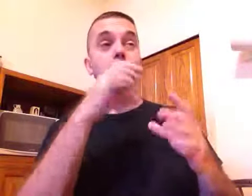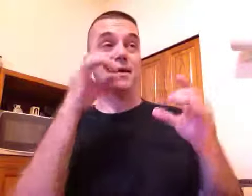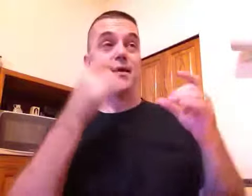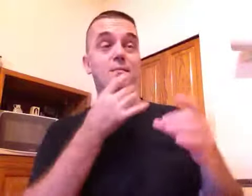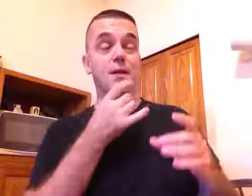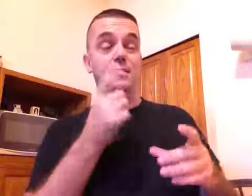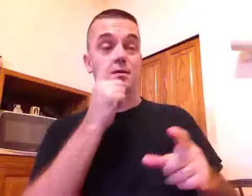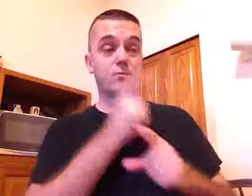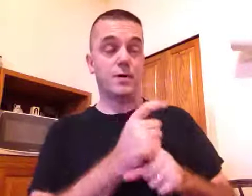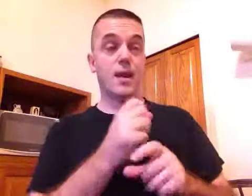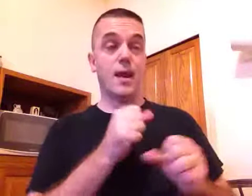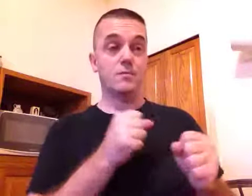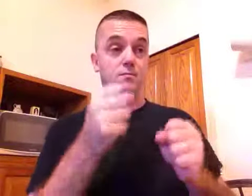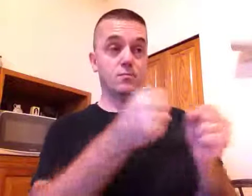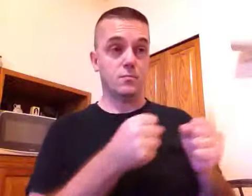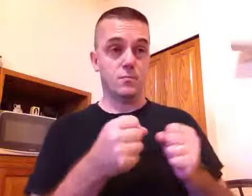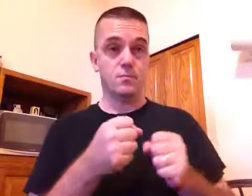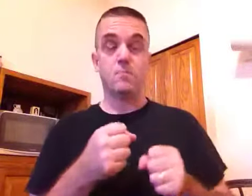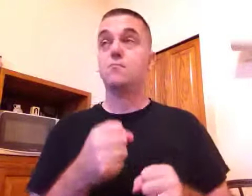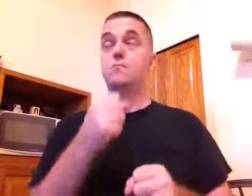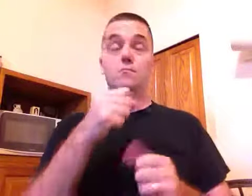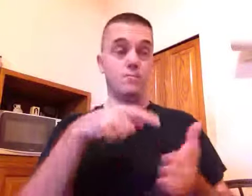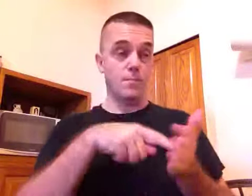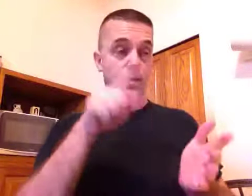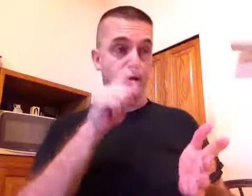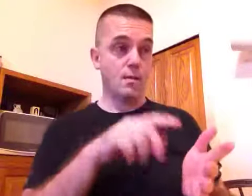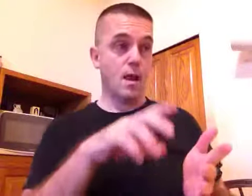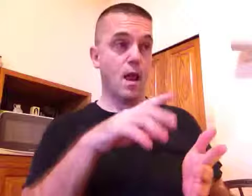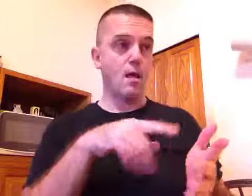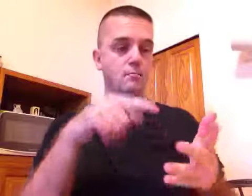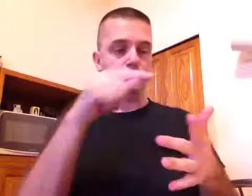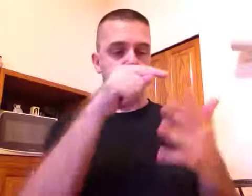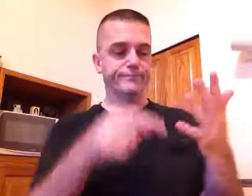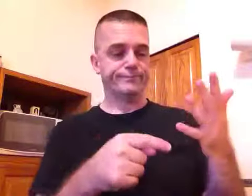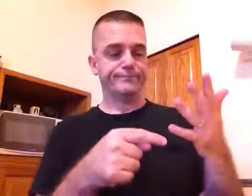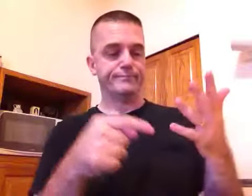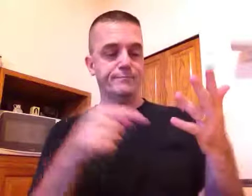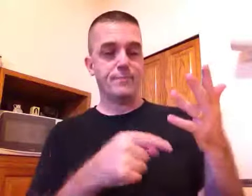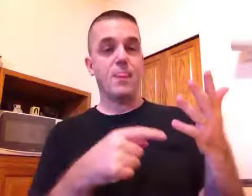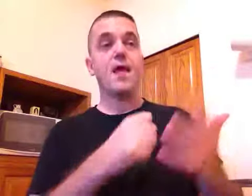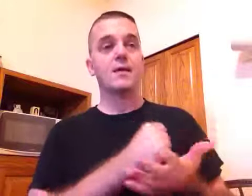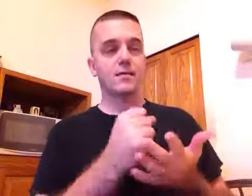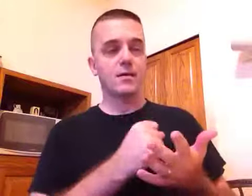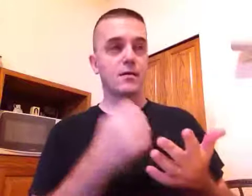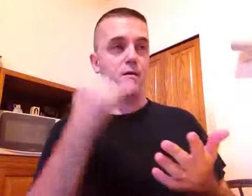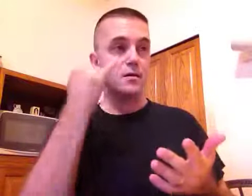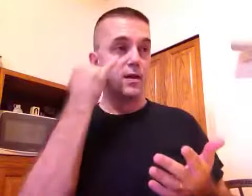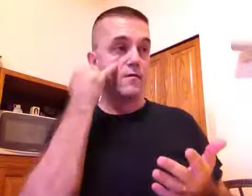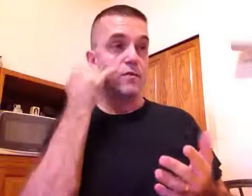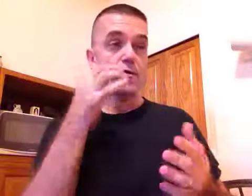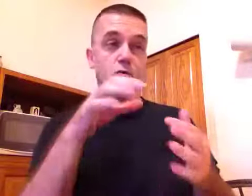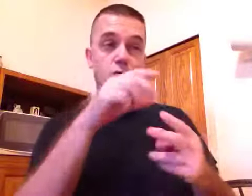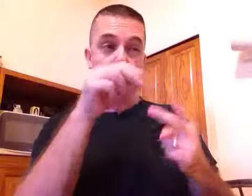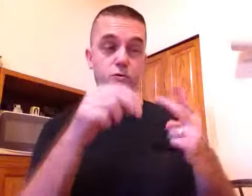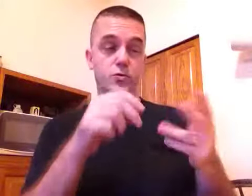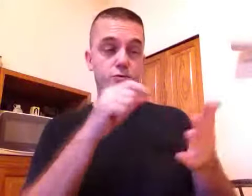right? Correct. Before we even talk about credit card payments. And then if you choose to pay credit card